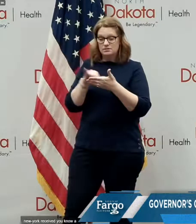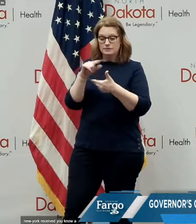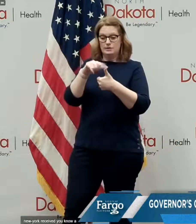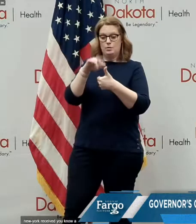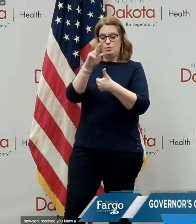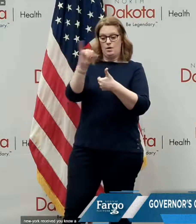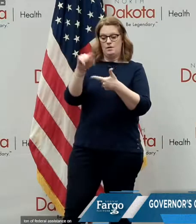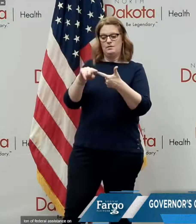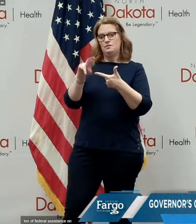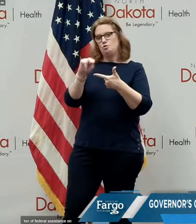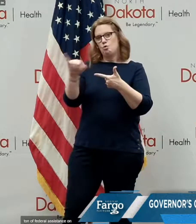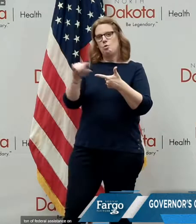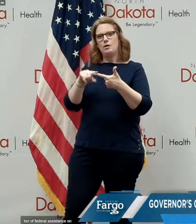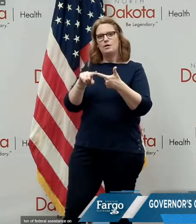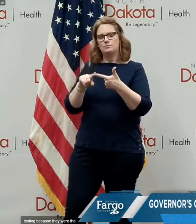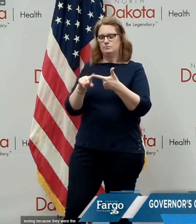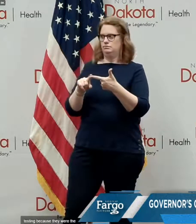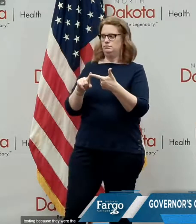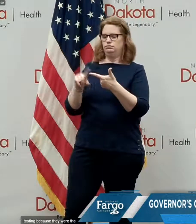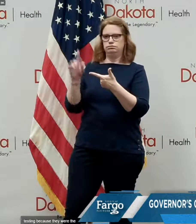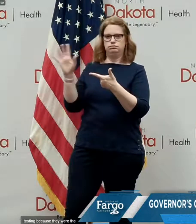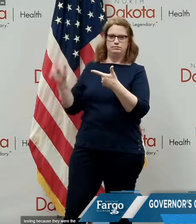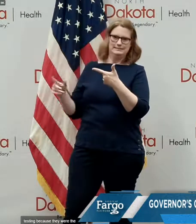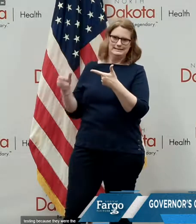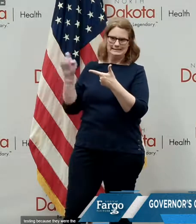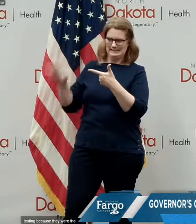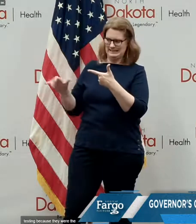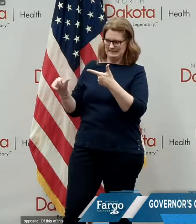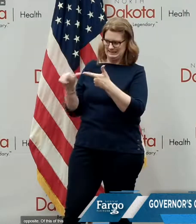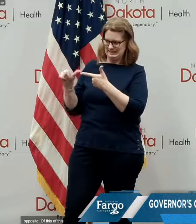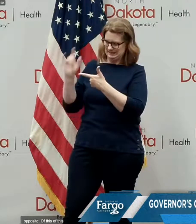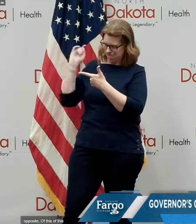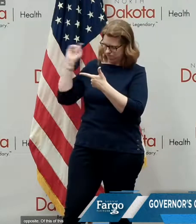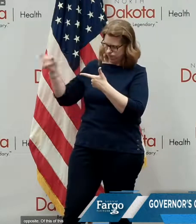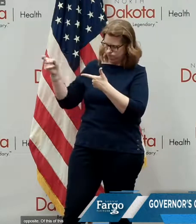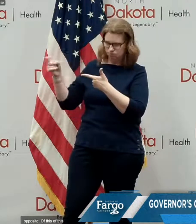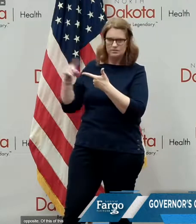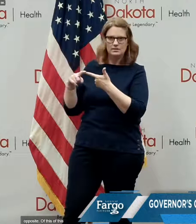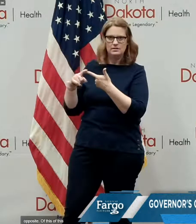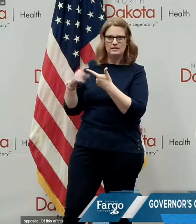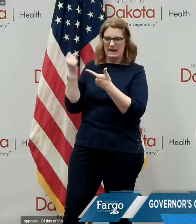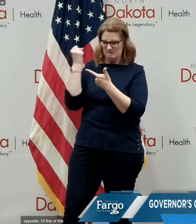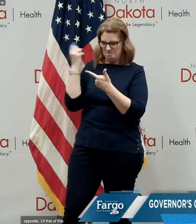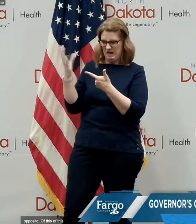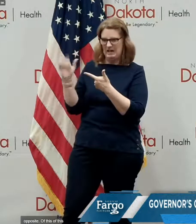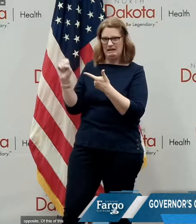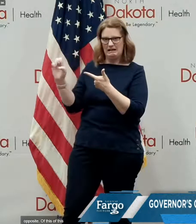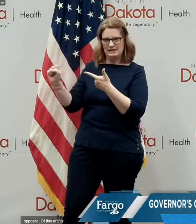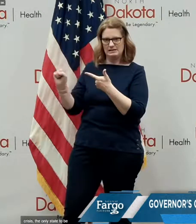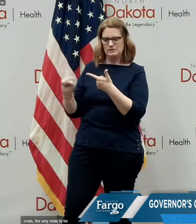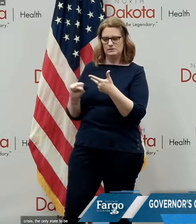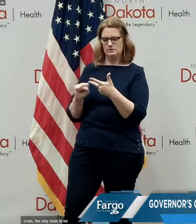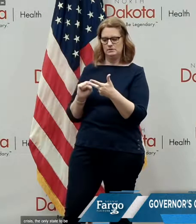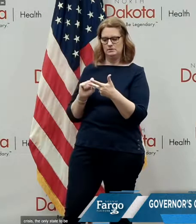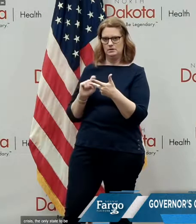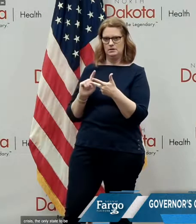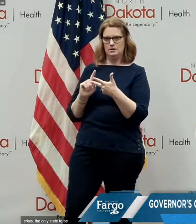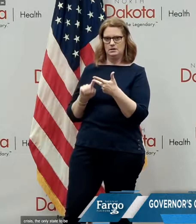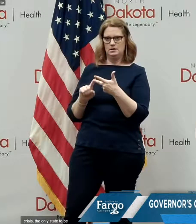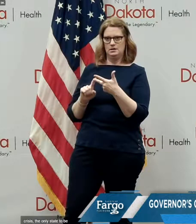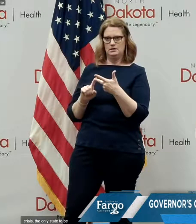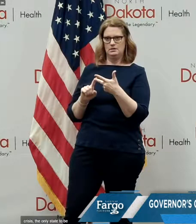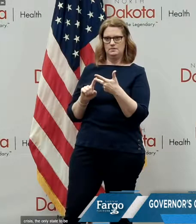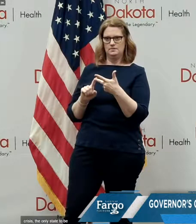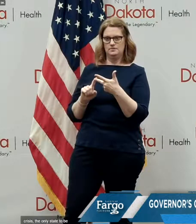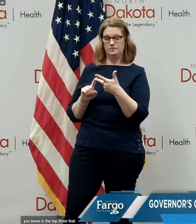on testing because they were the epicenter of this crisis. The only state to be in the top 3 that